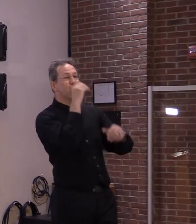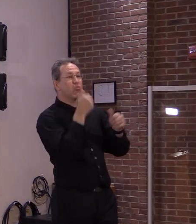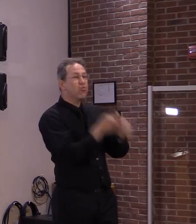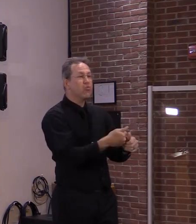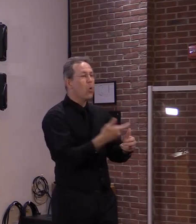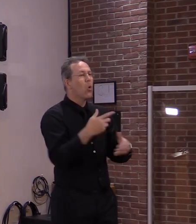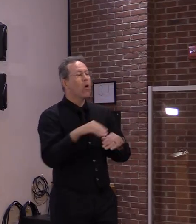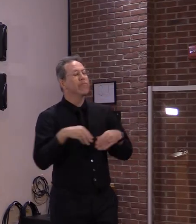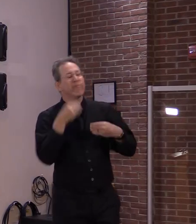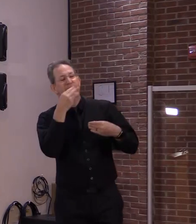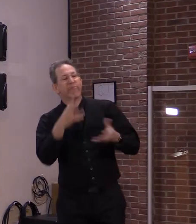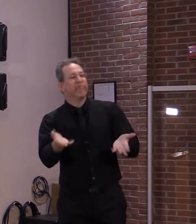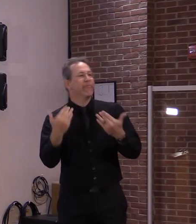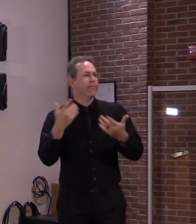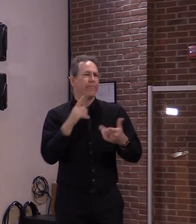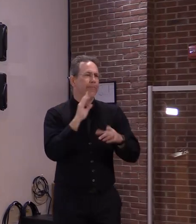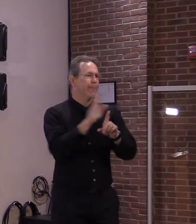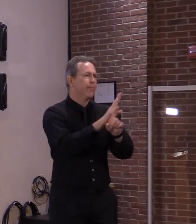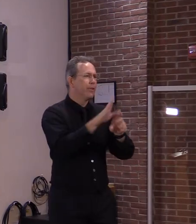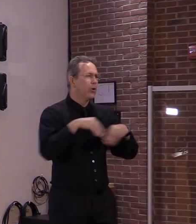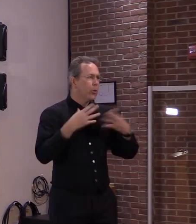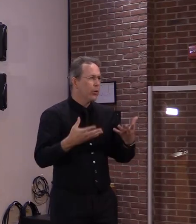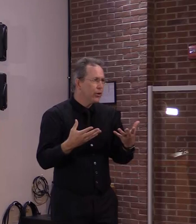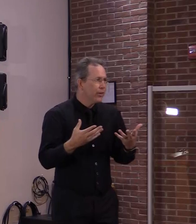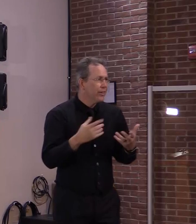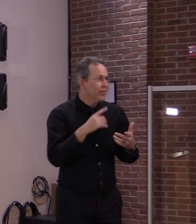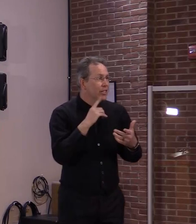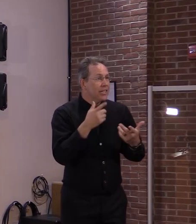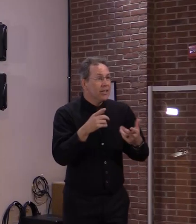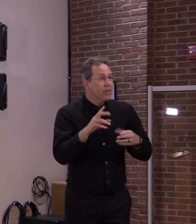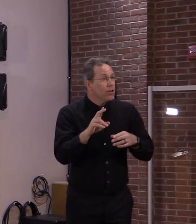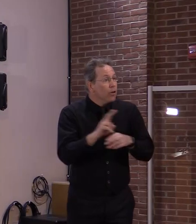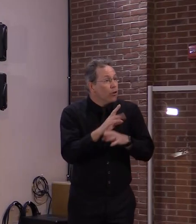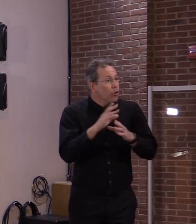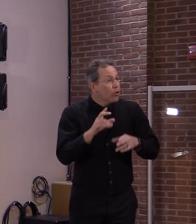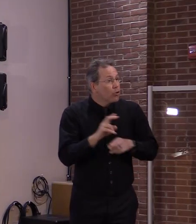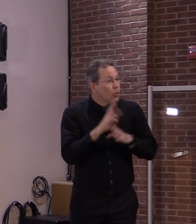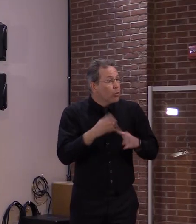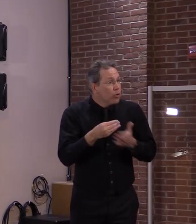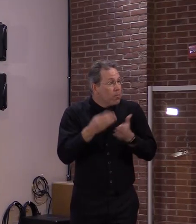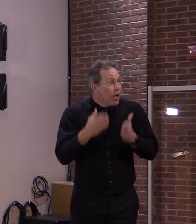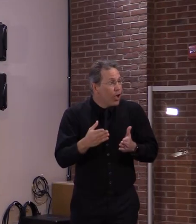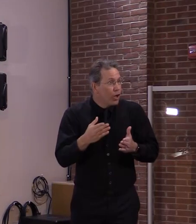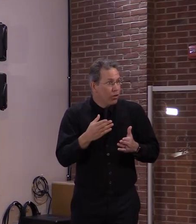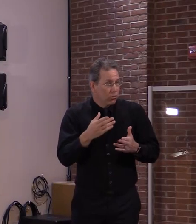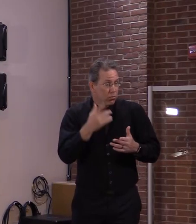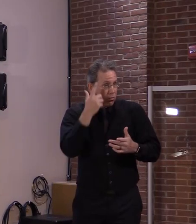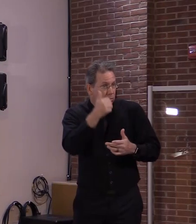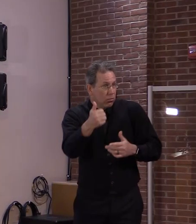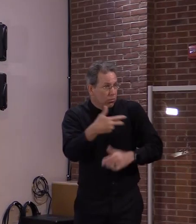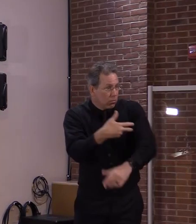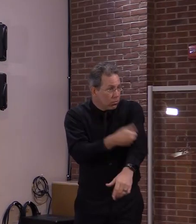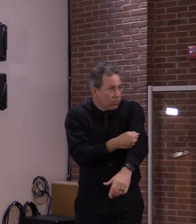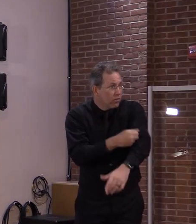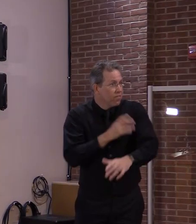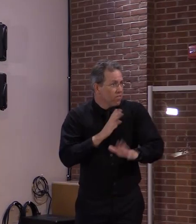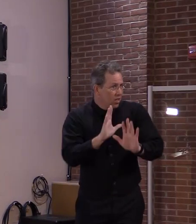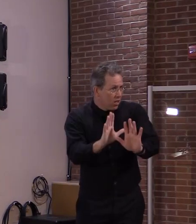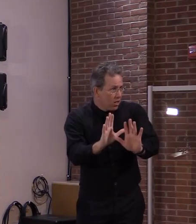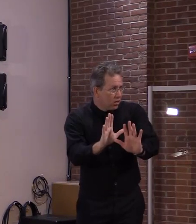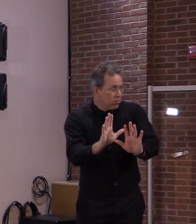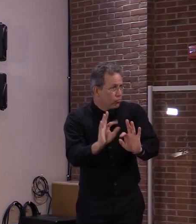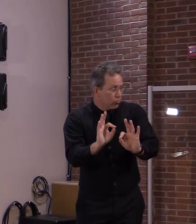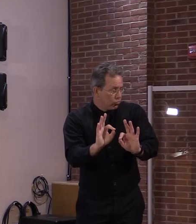or for an event, coming into an event, things of that sort, that they would have freedom to do that.